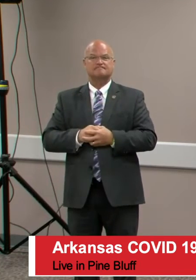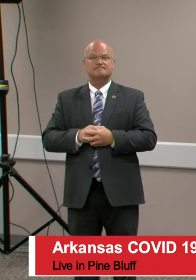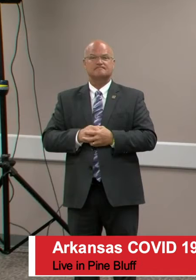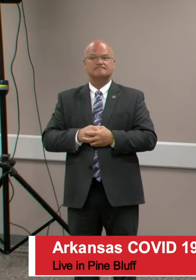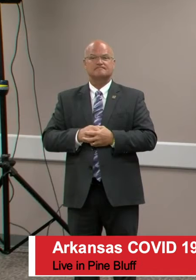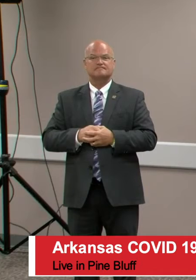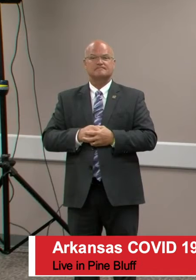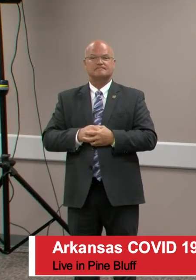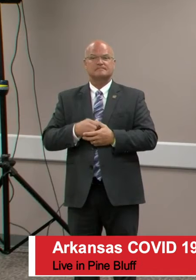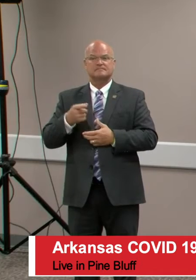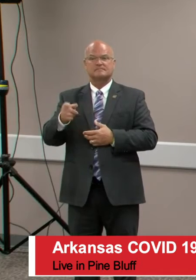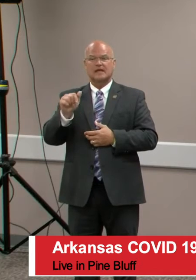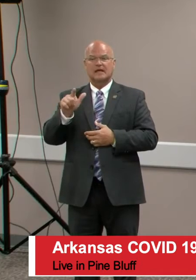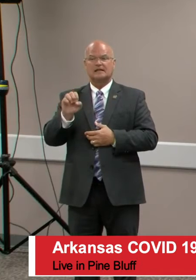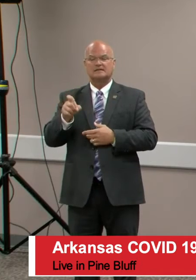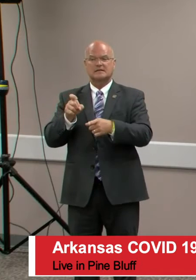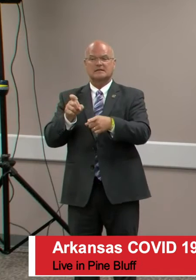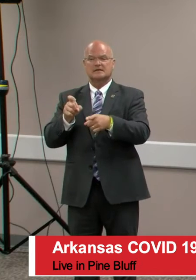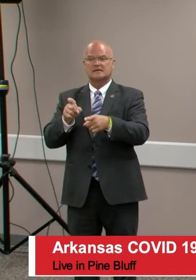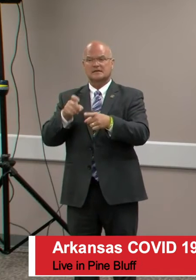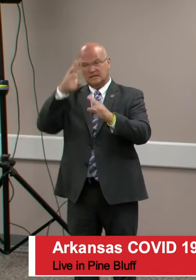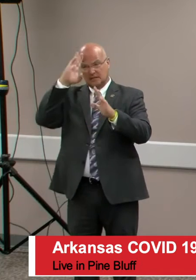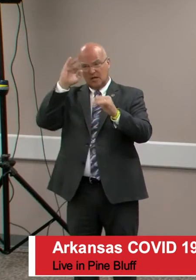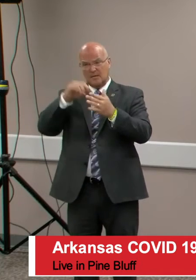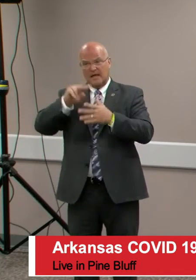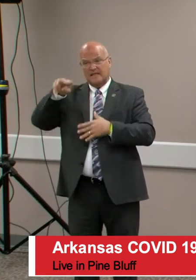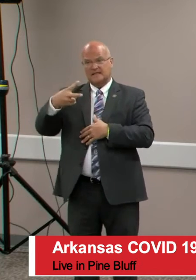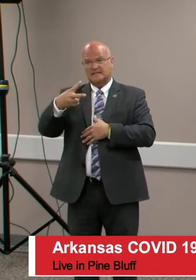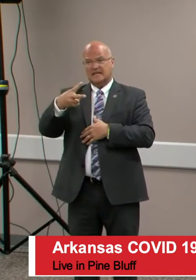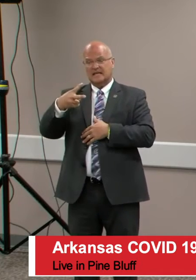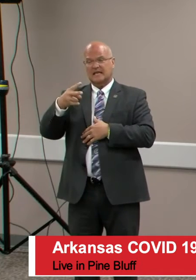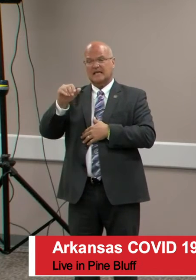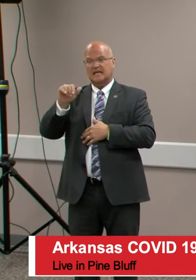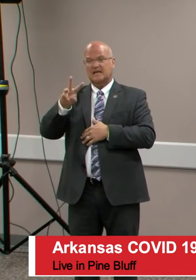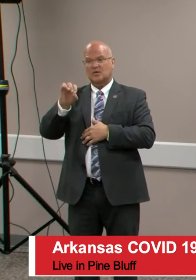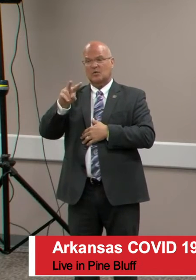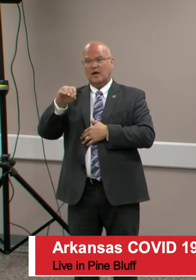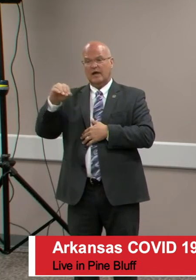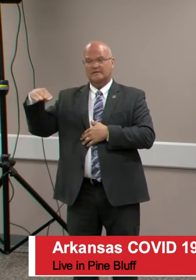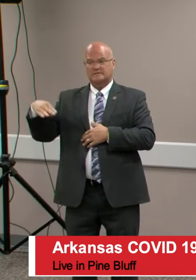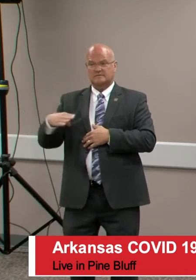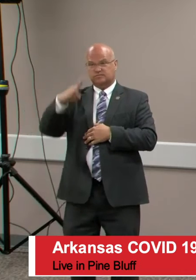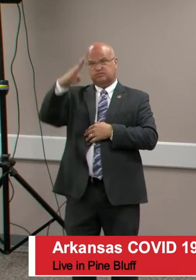Next question, is there another, right here? Did you expect this second wave to be as large as it is?